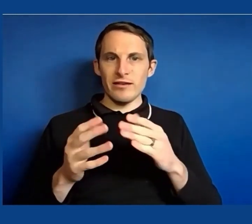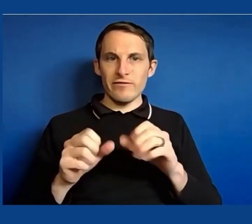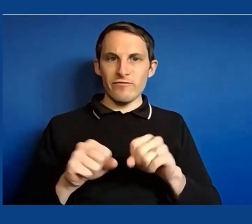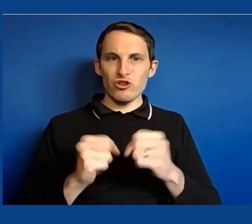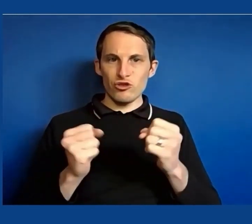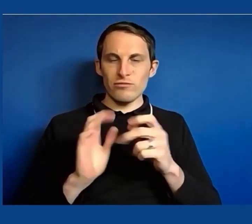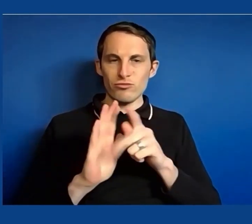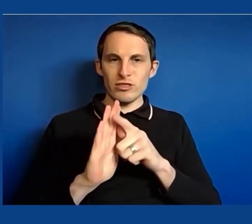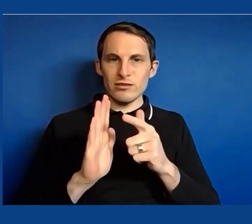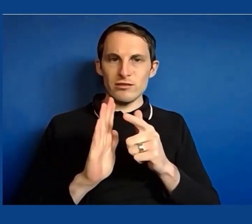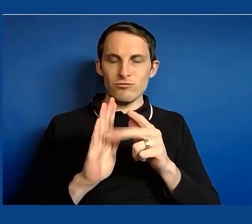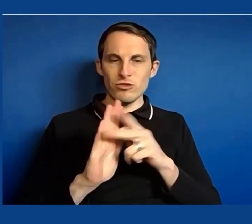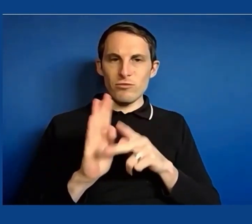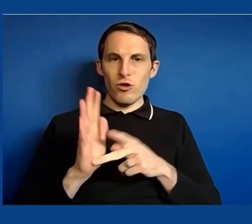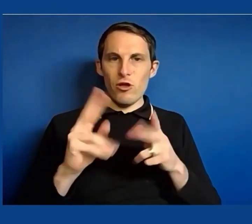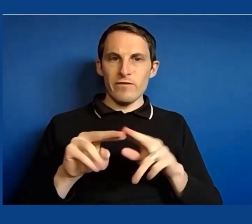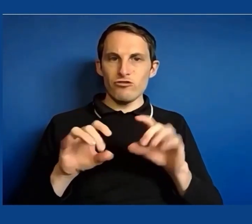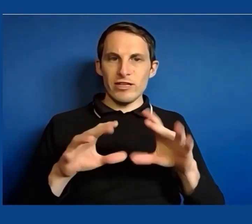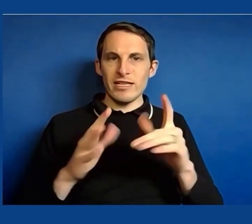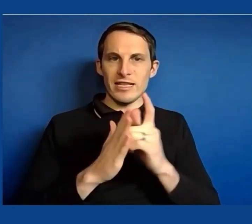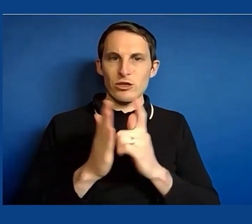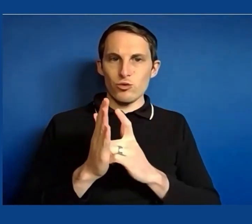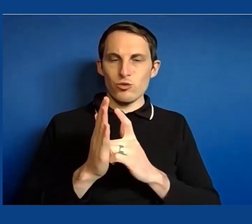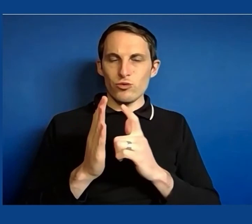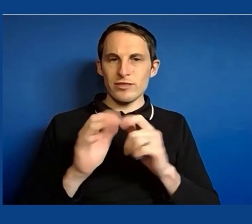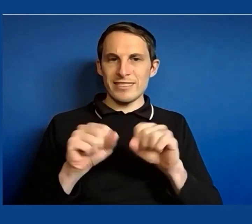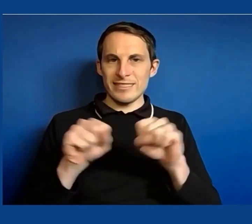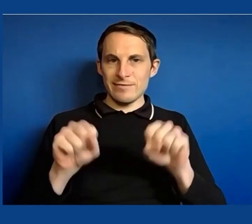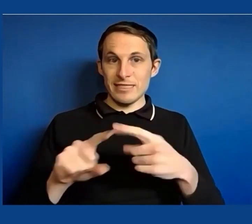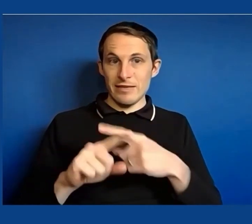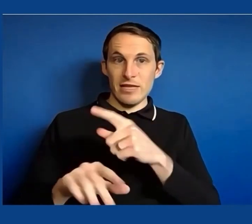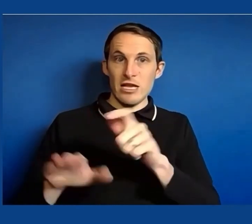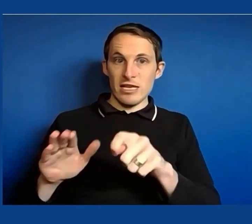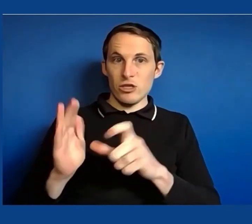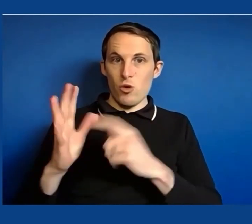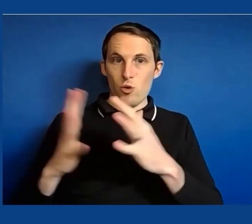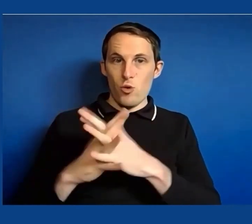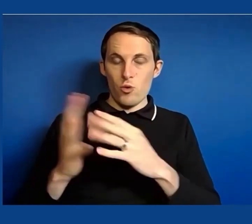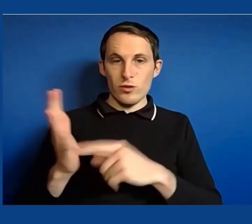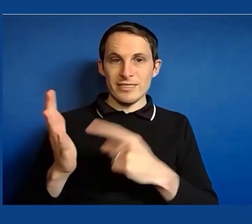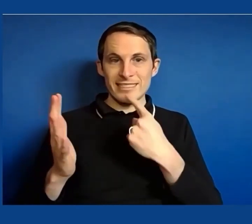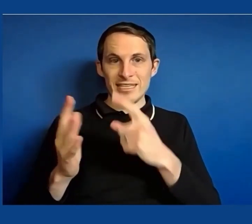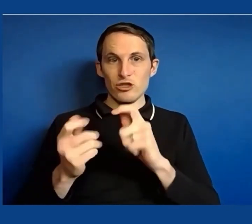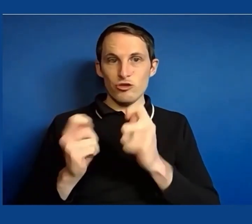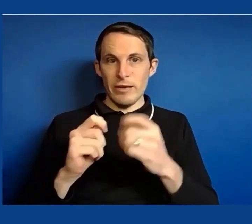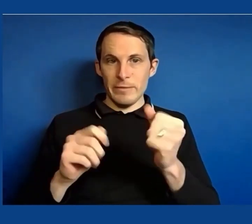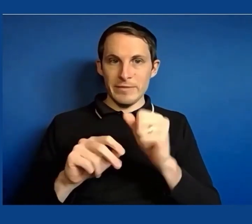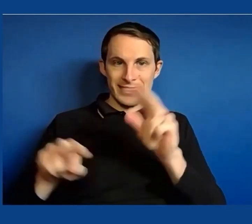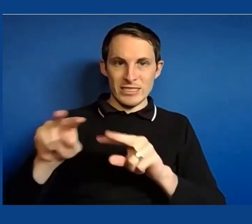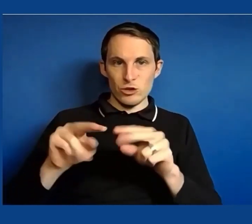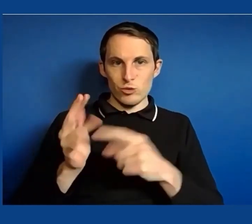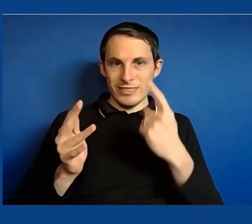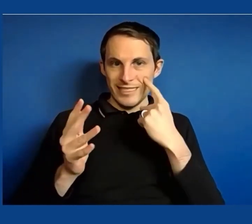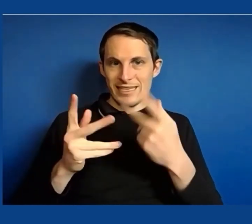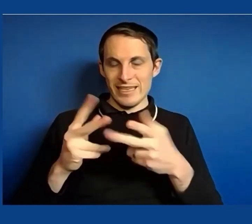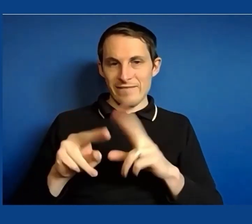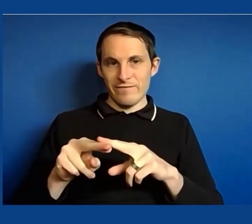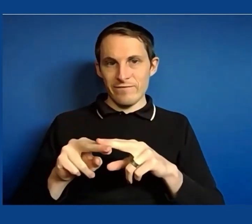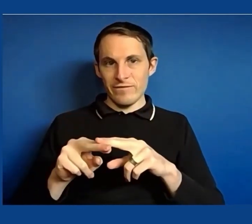legal system. As Brennan pointed out in that rule, that is pegged for a change must be assessed to see whether it's essential in the sense of